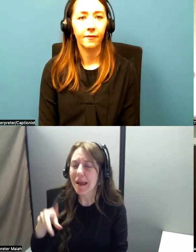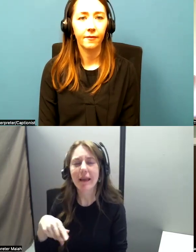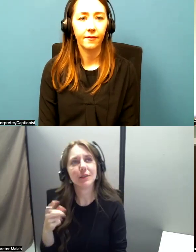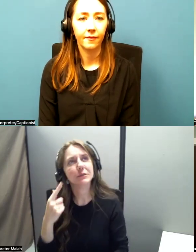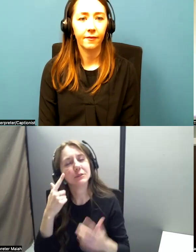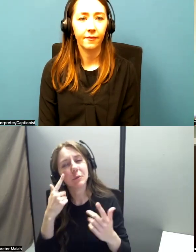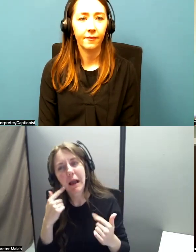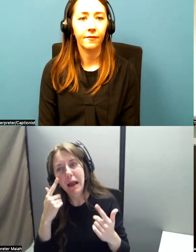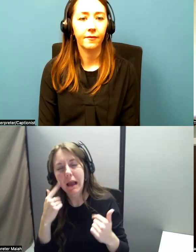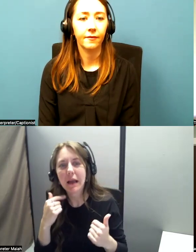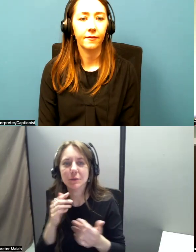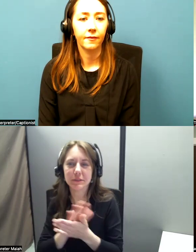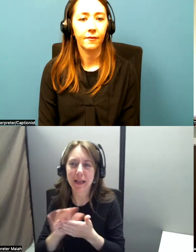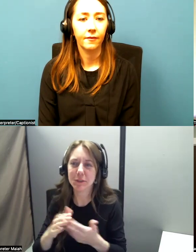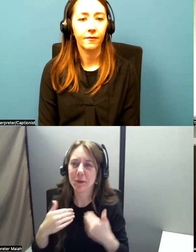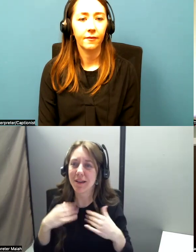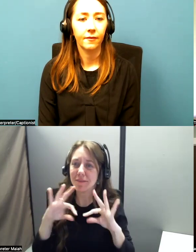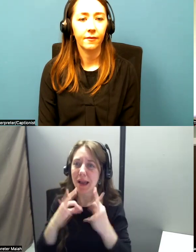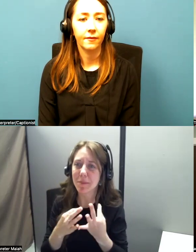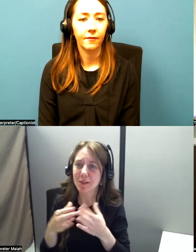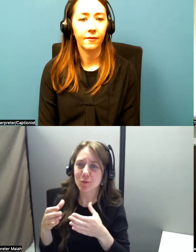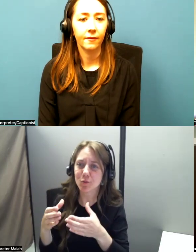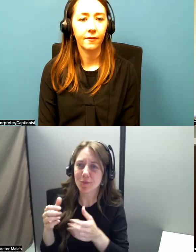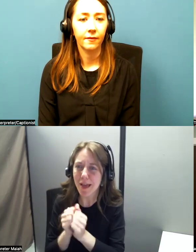to have this family." But I was like,